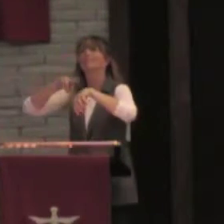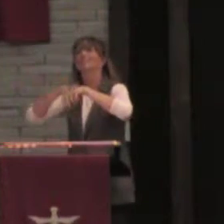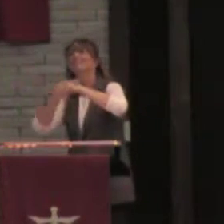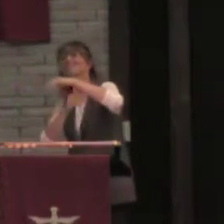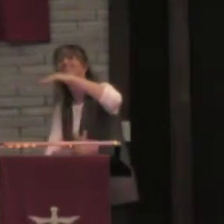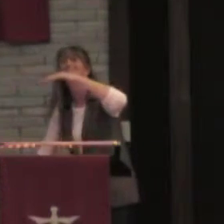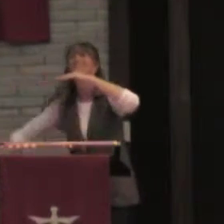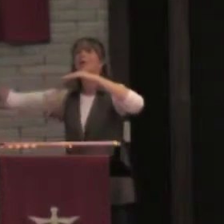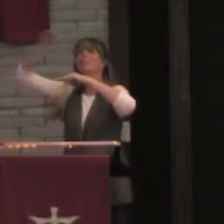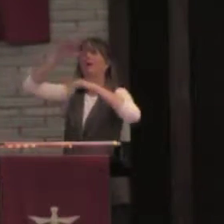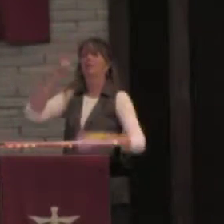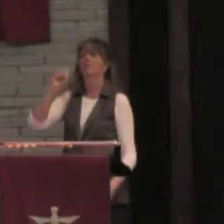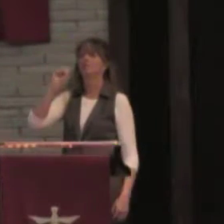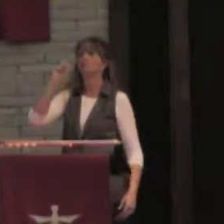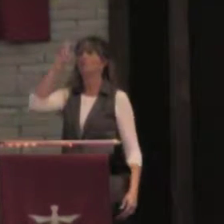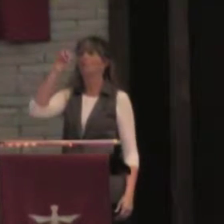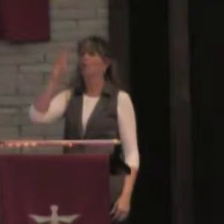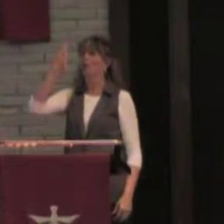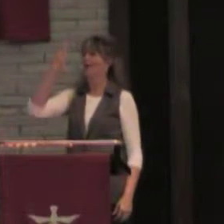normal. He is supernatural.